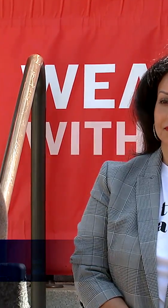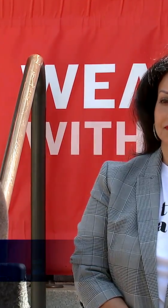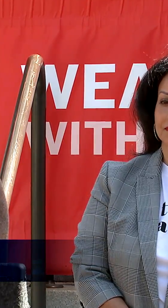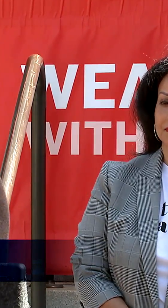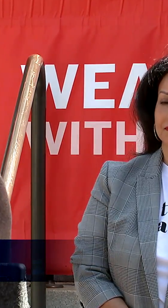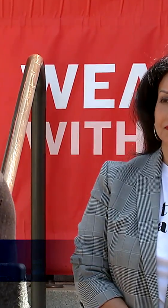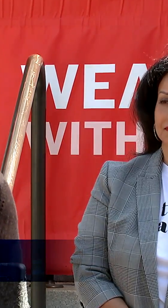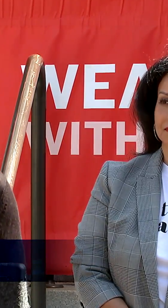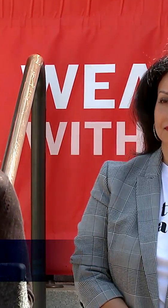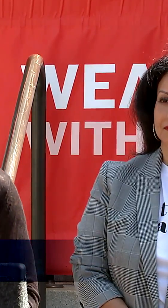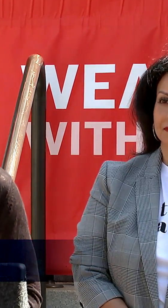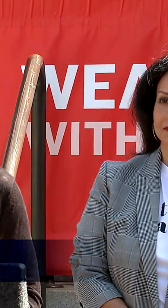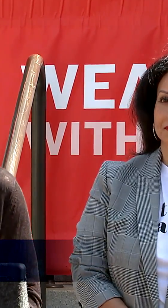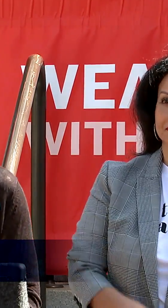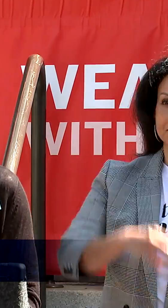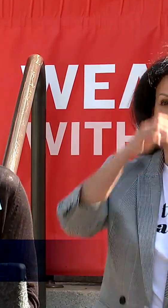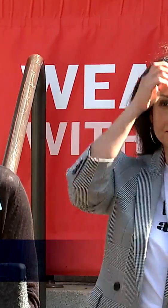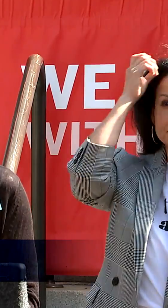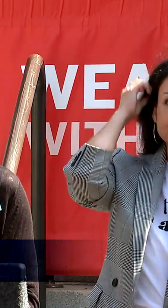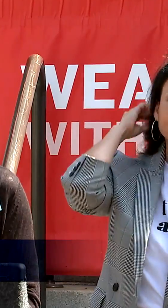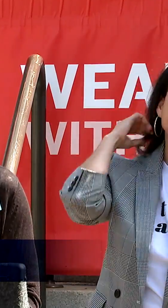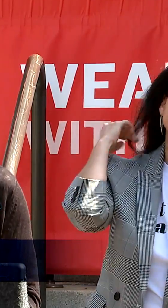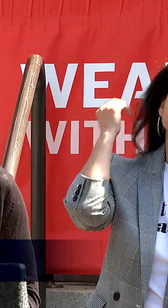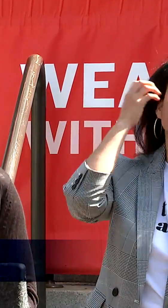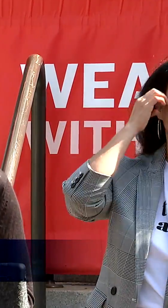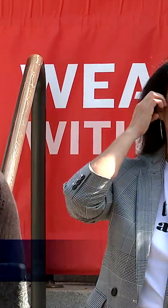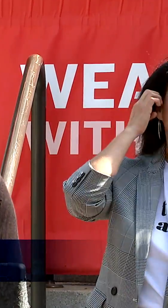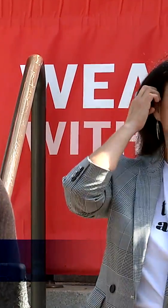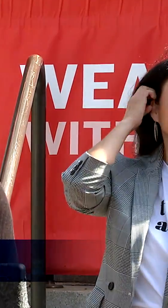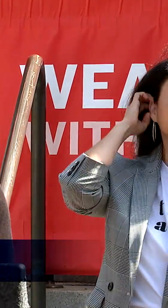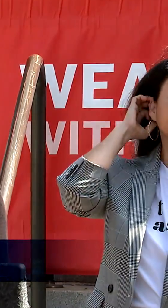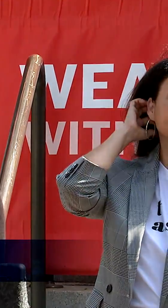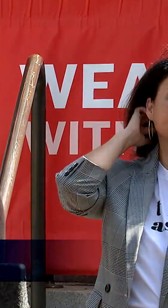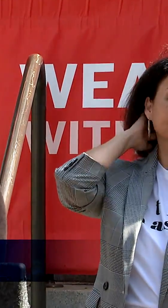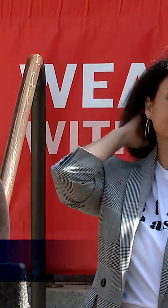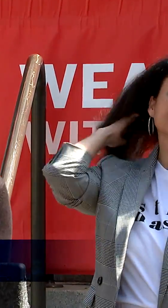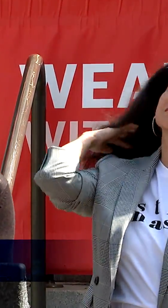offenses. Women are equals and should be given the same